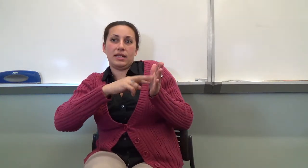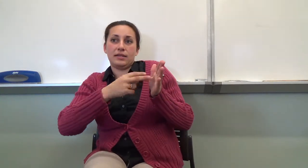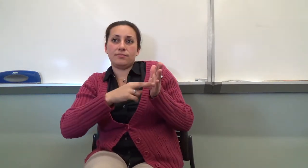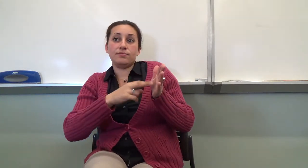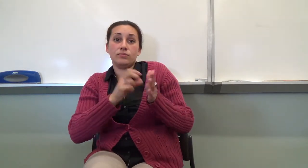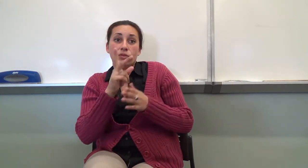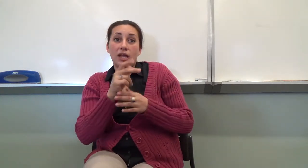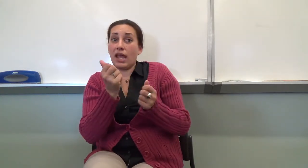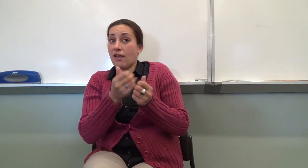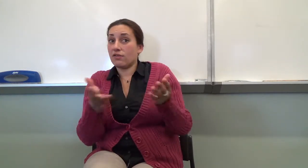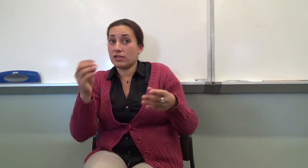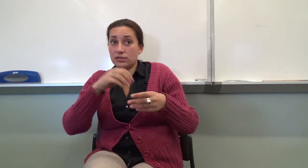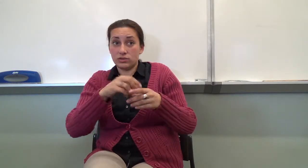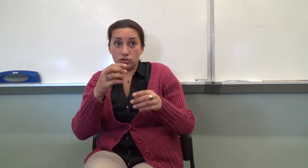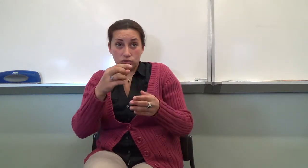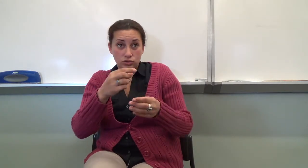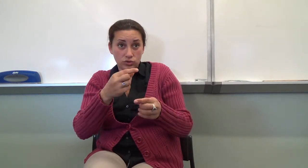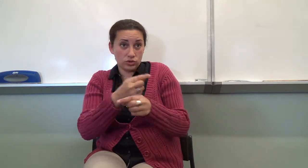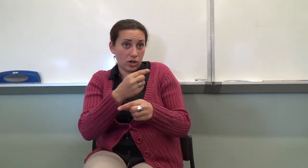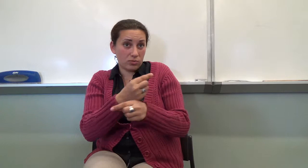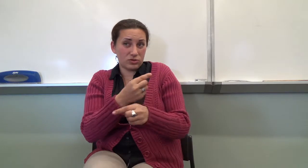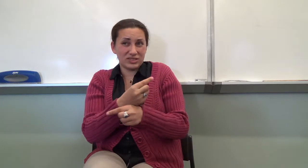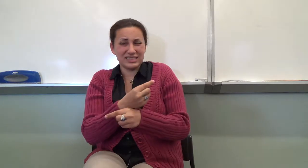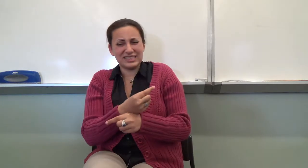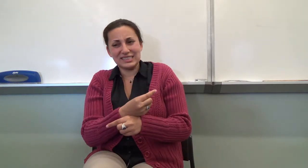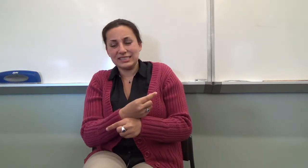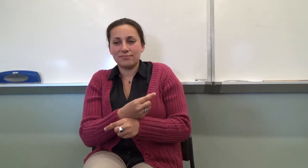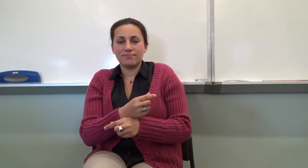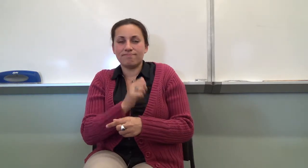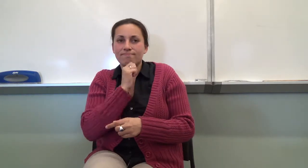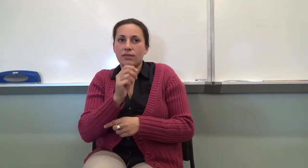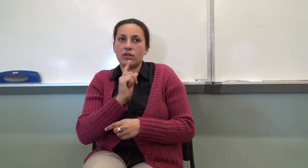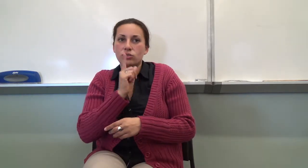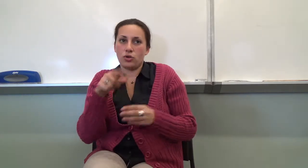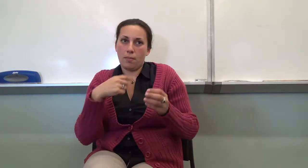is quite questionable. For example, we're going to talk about a line now.